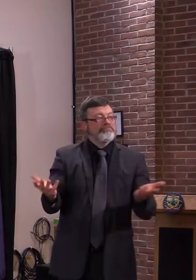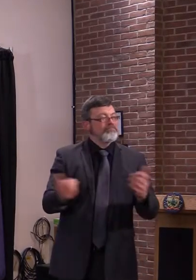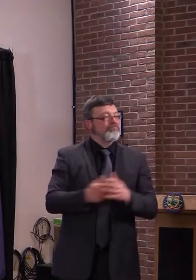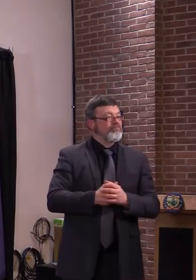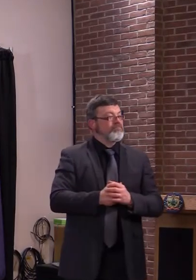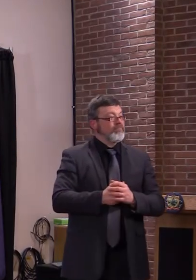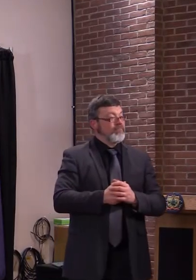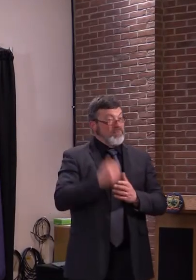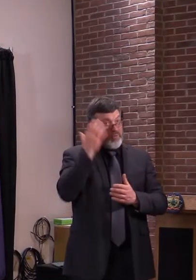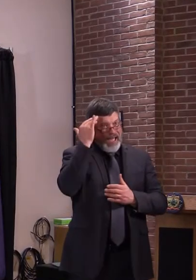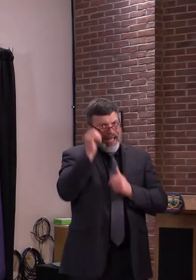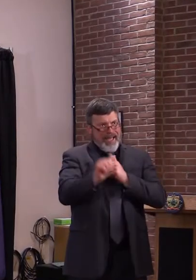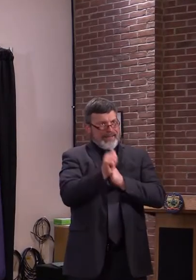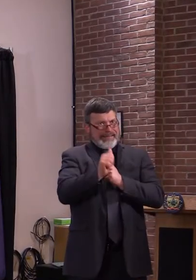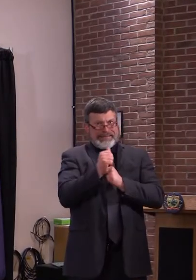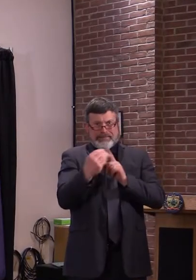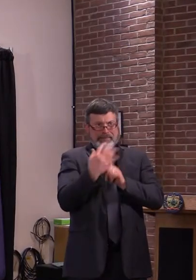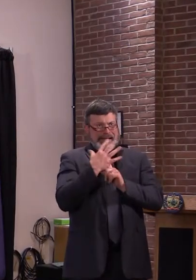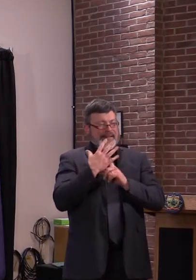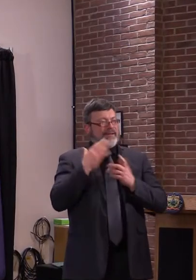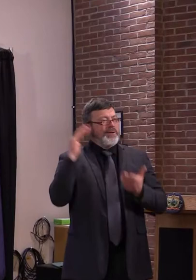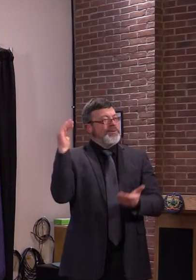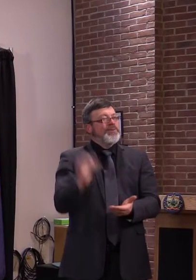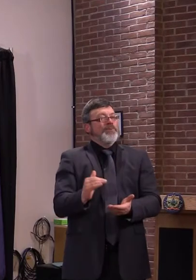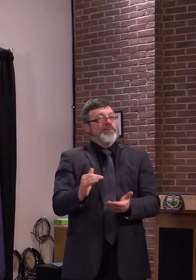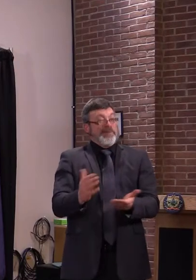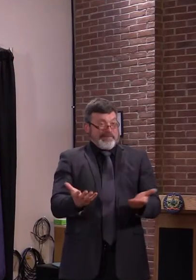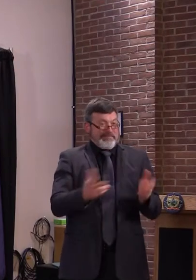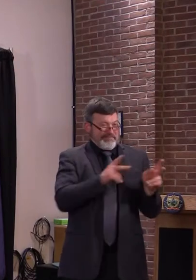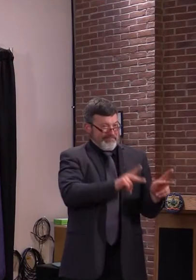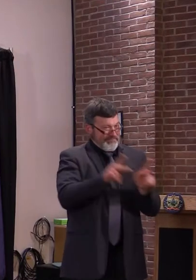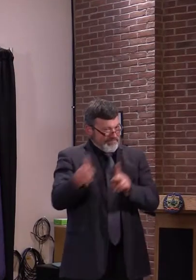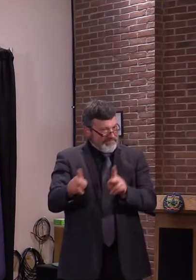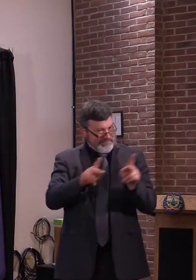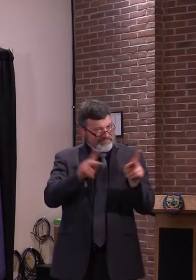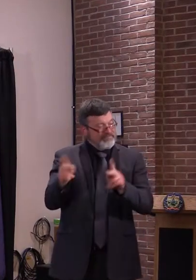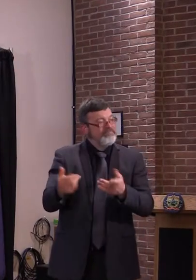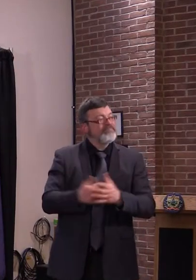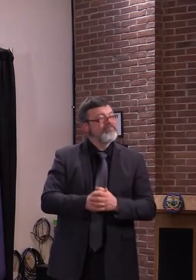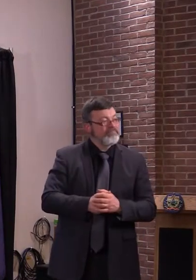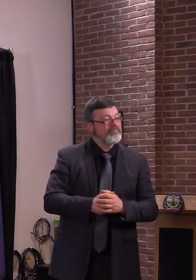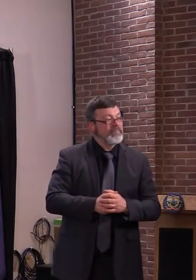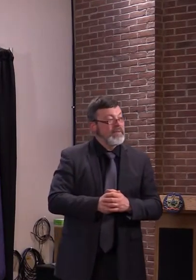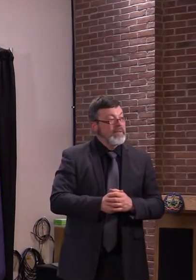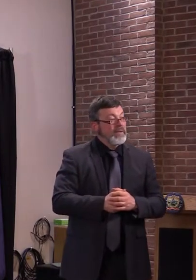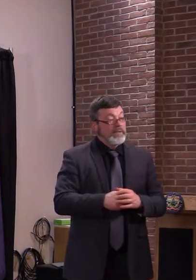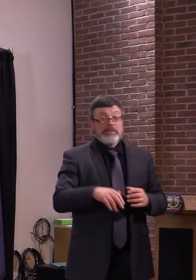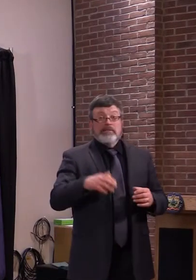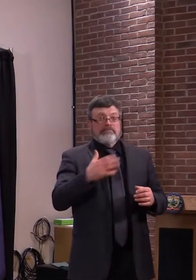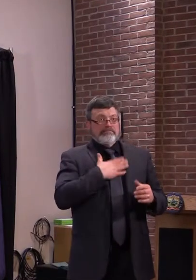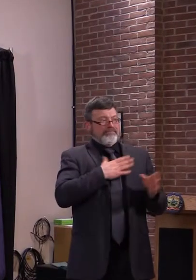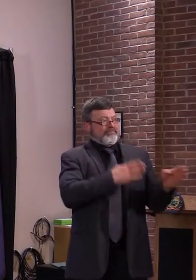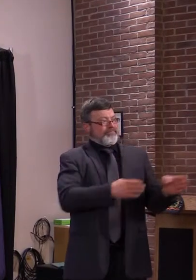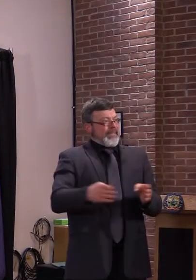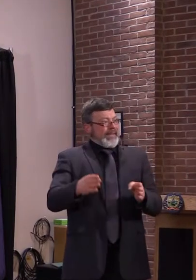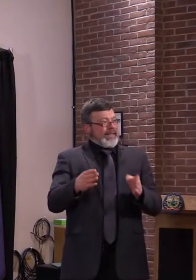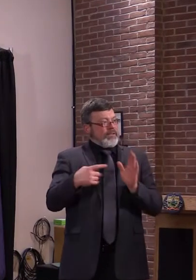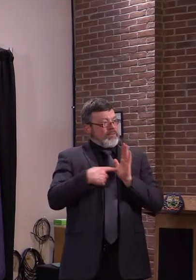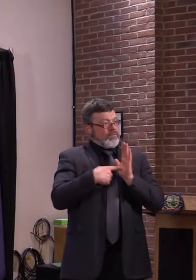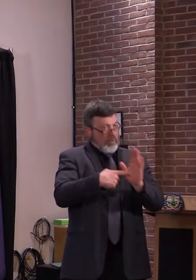lower. As we move forward in our planning, we will gradually shift toward fewer broad-based public